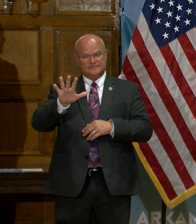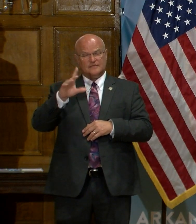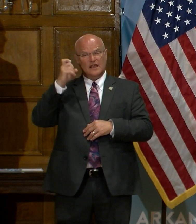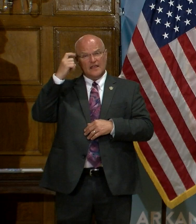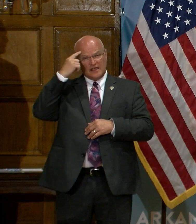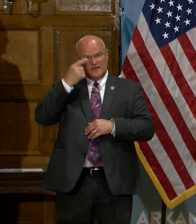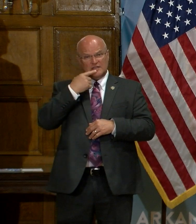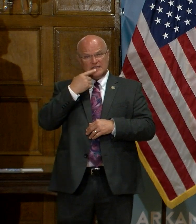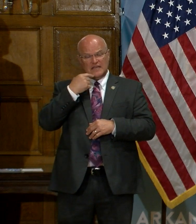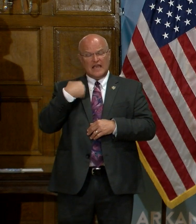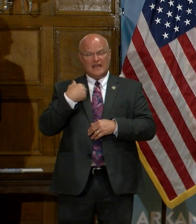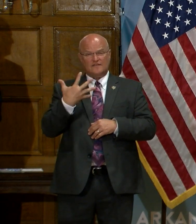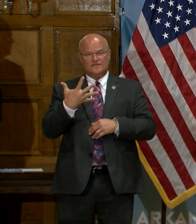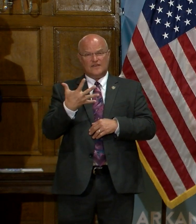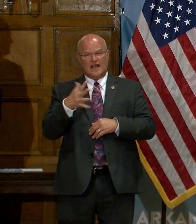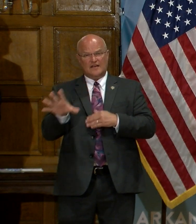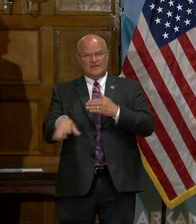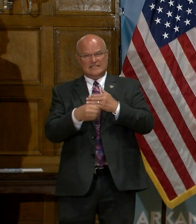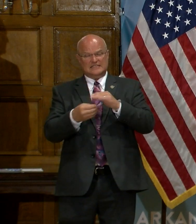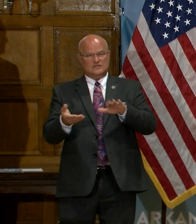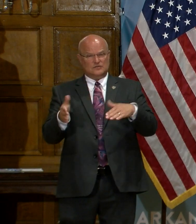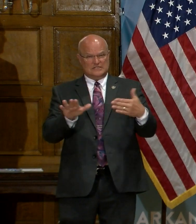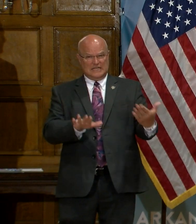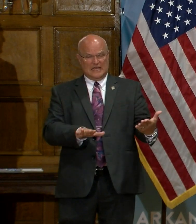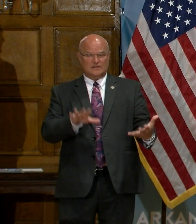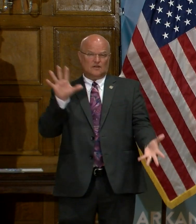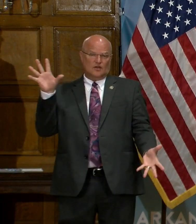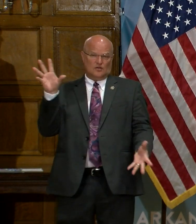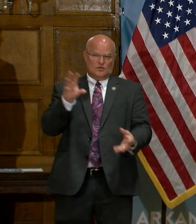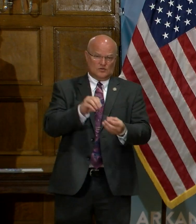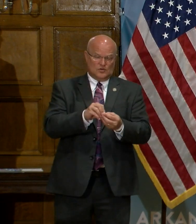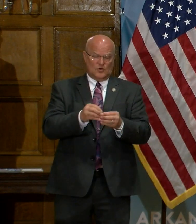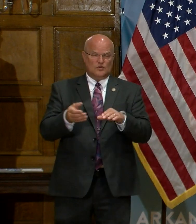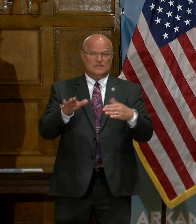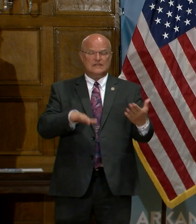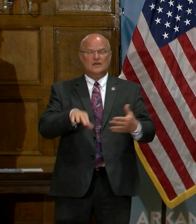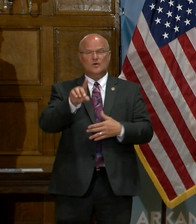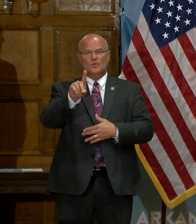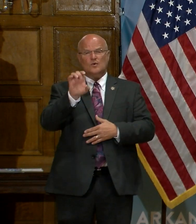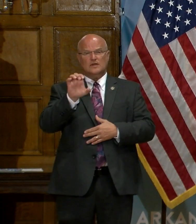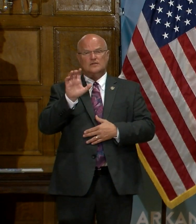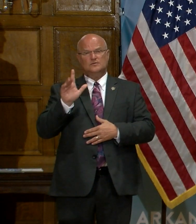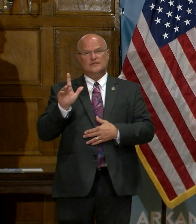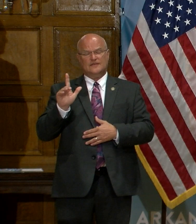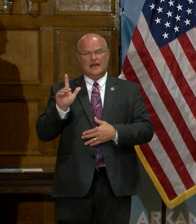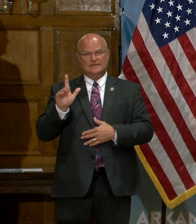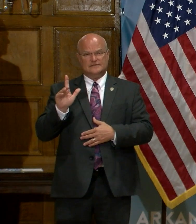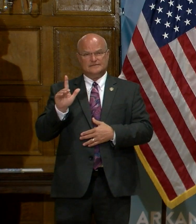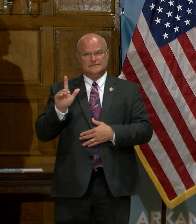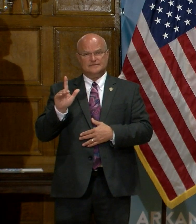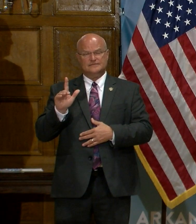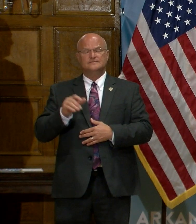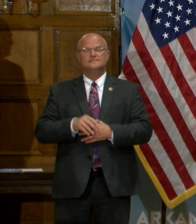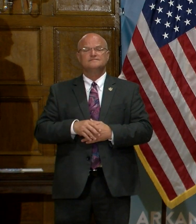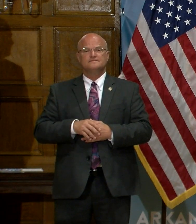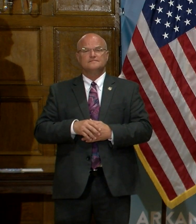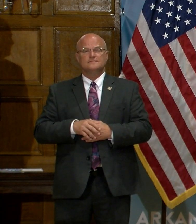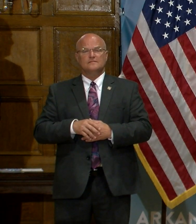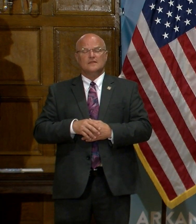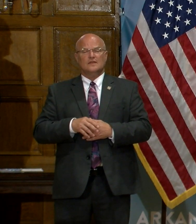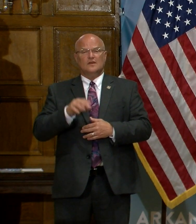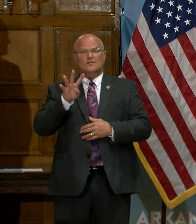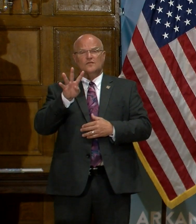The Governor already mentioned we've had 5 additional deaths, so our total deaths are 125. We have had